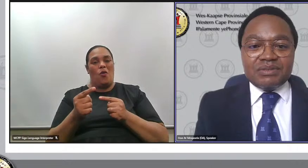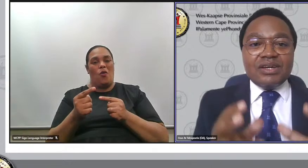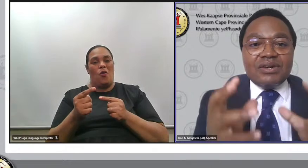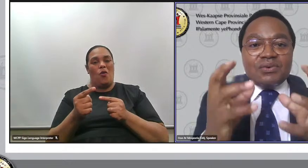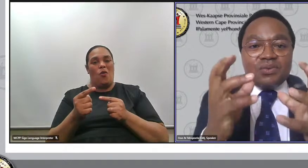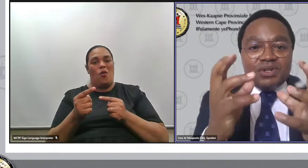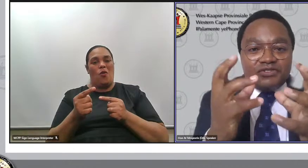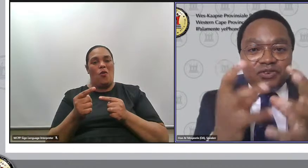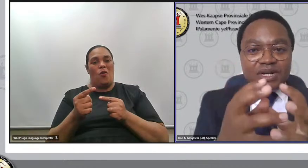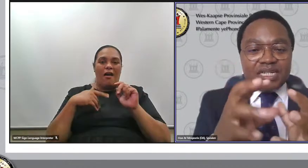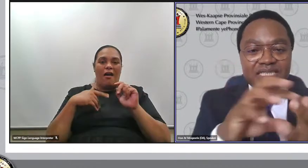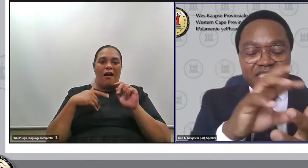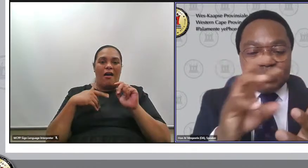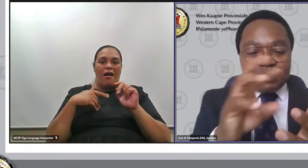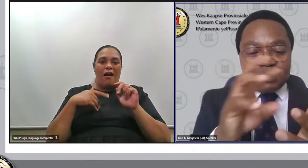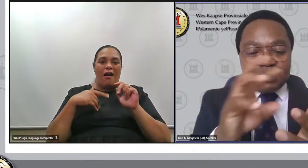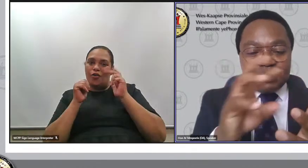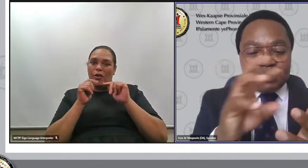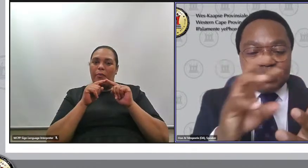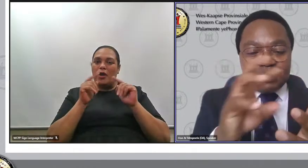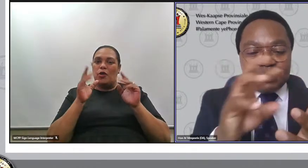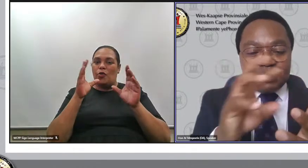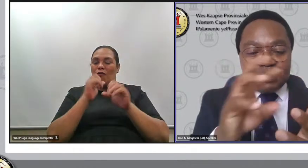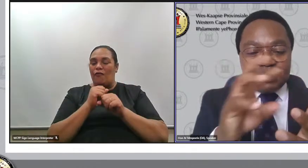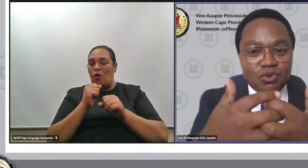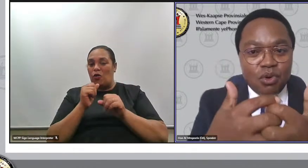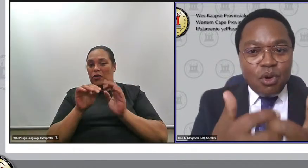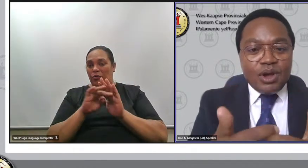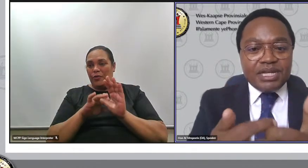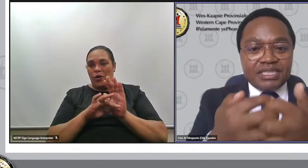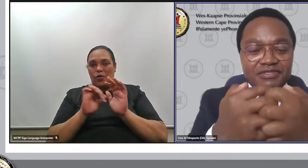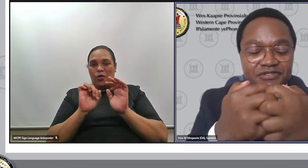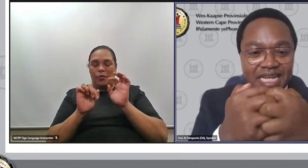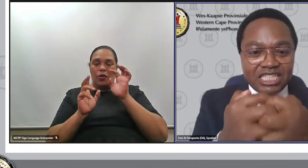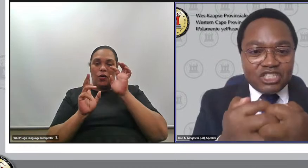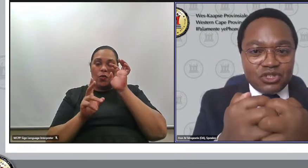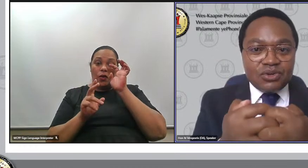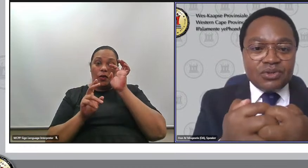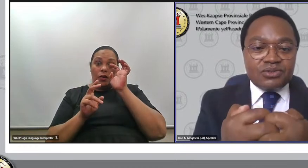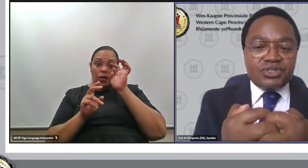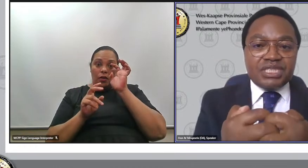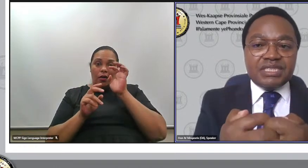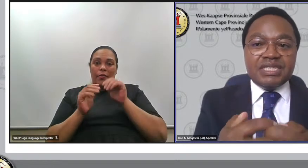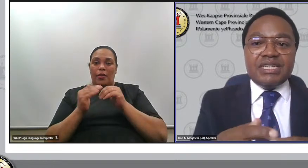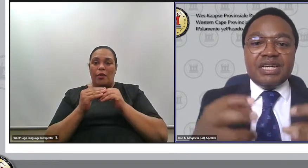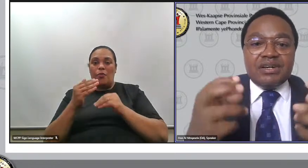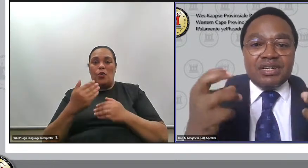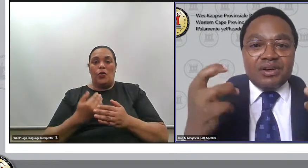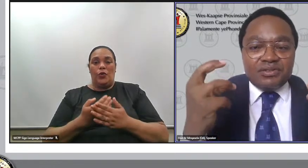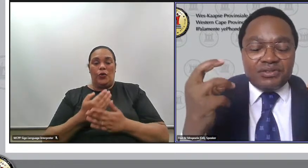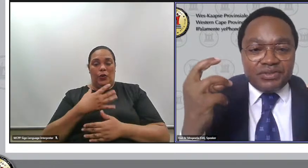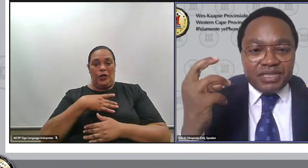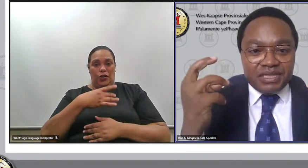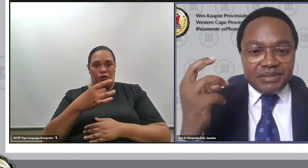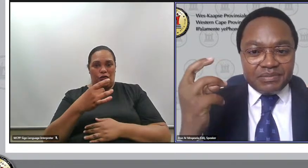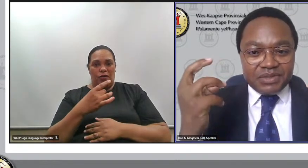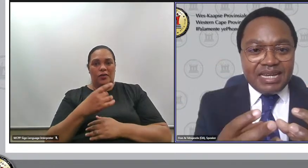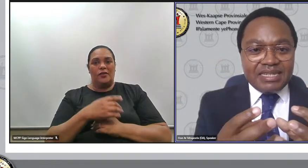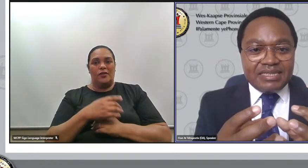ahead, will focus its program around this new coined phraseology